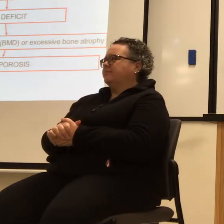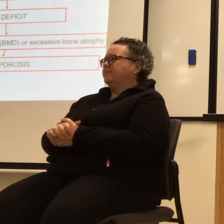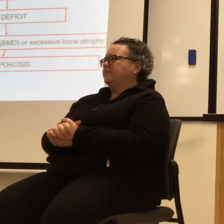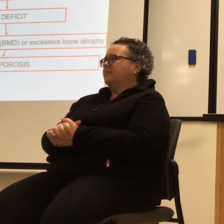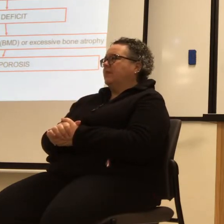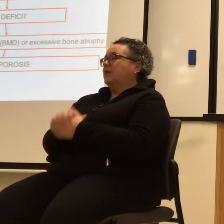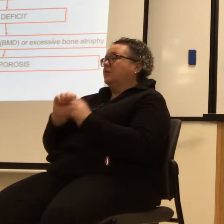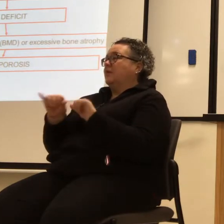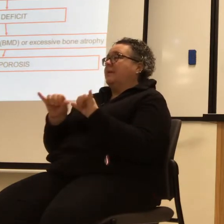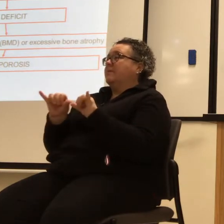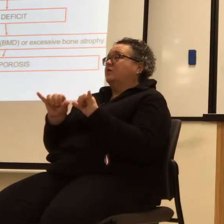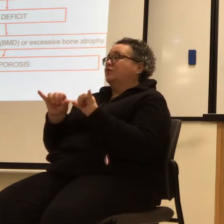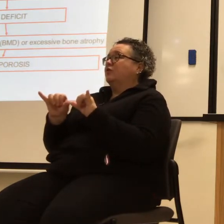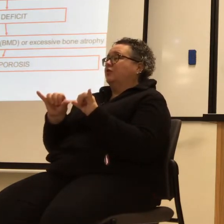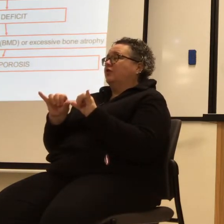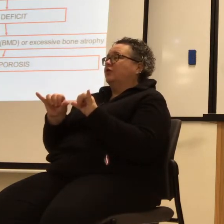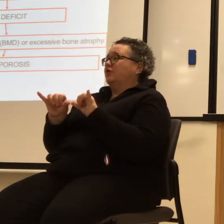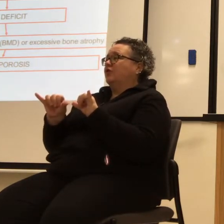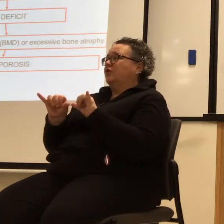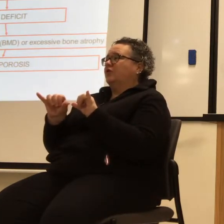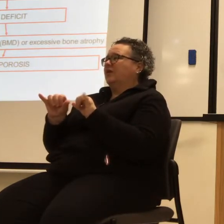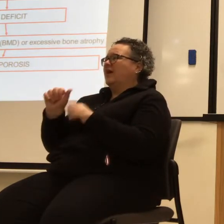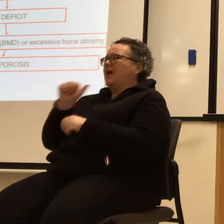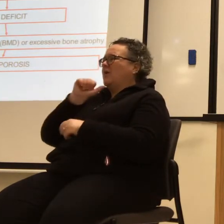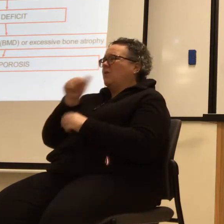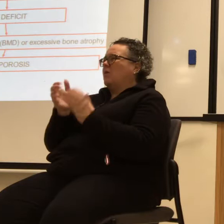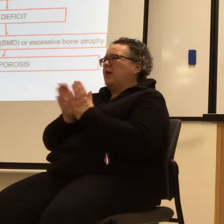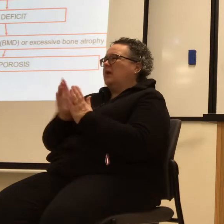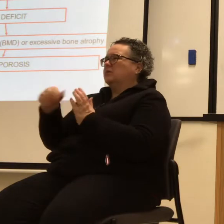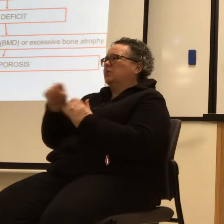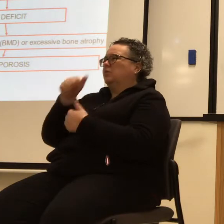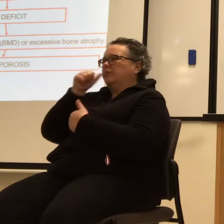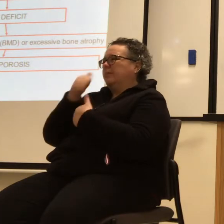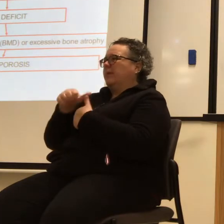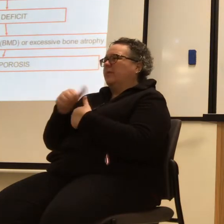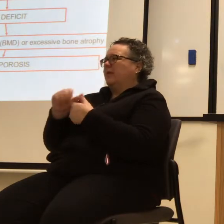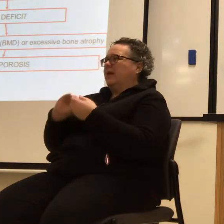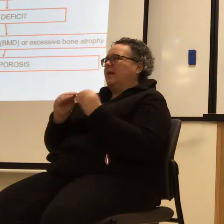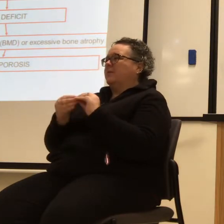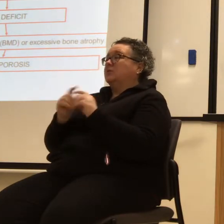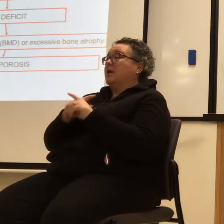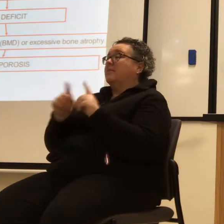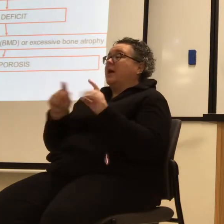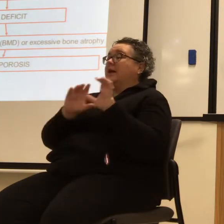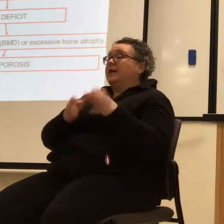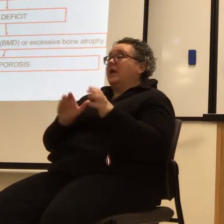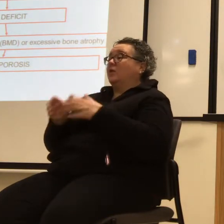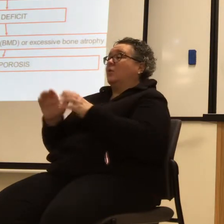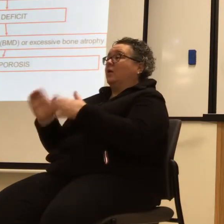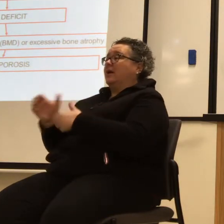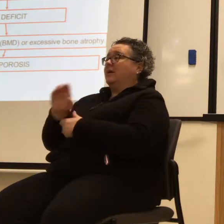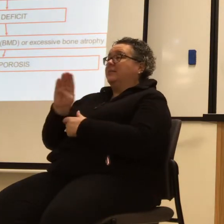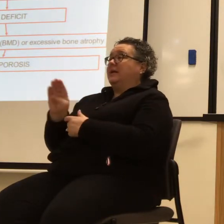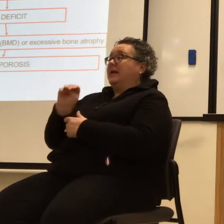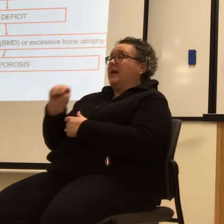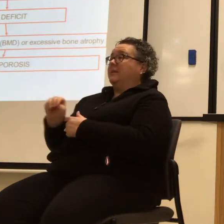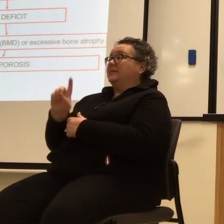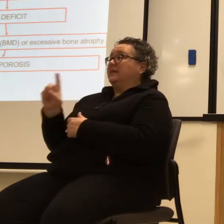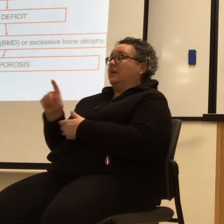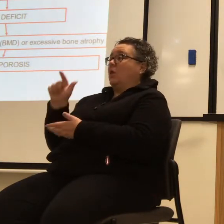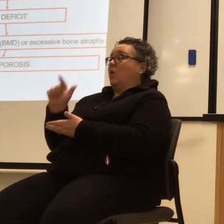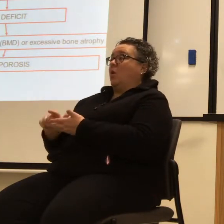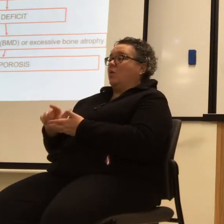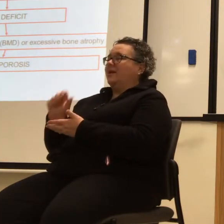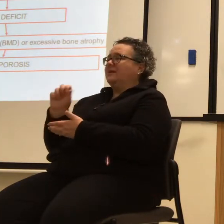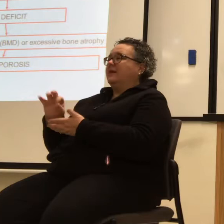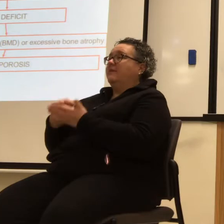you can measure these things. I won't have you remember the numbers, but the category of low BMD is if like